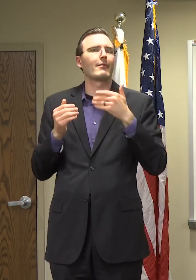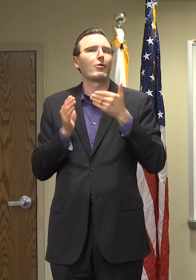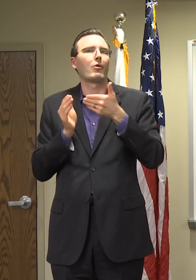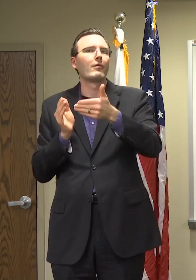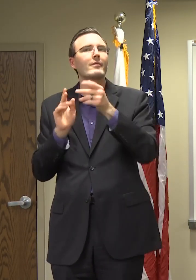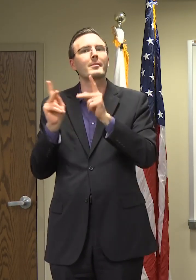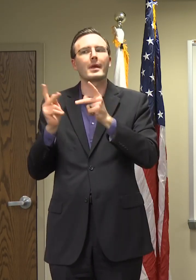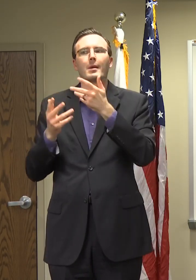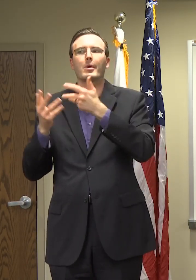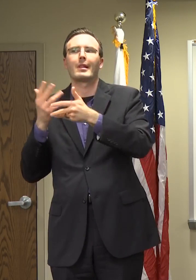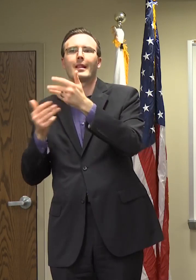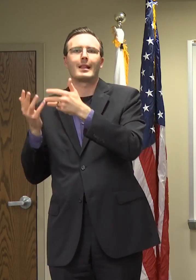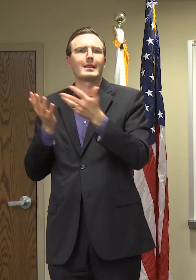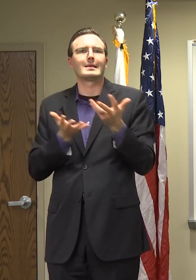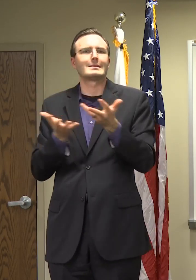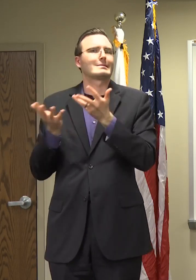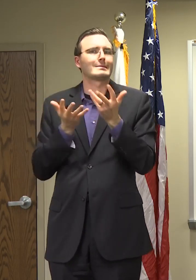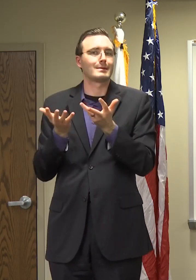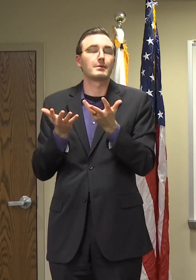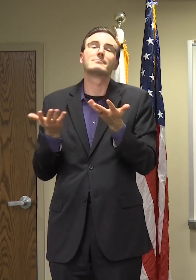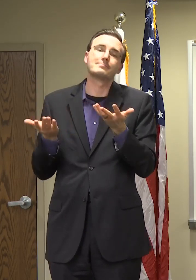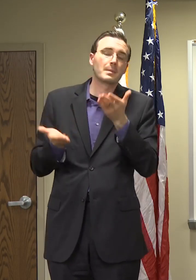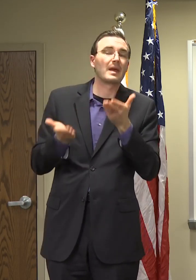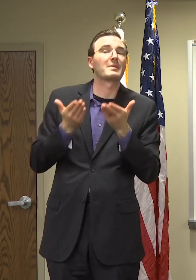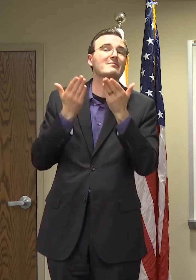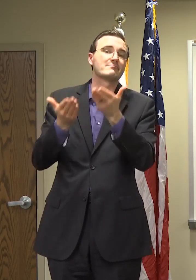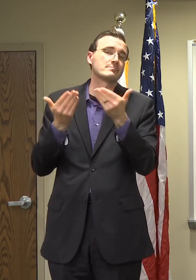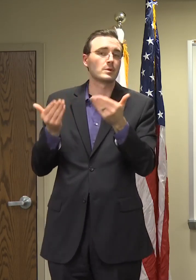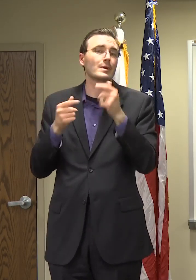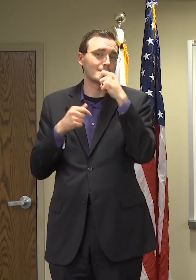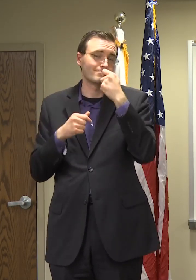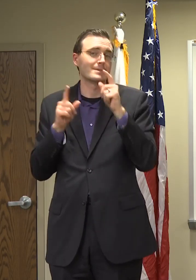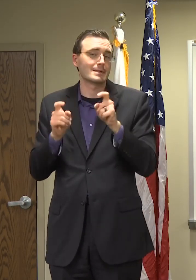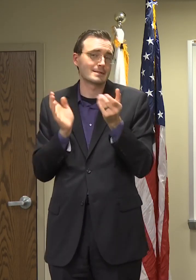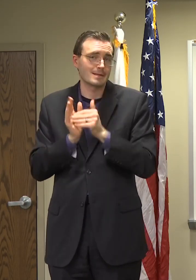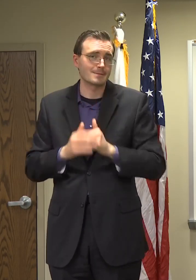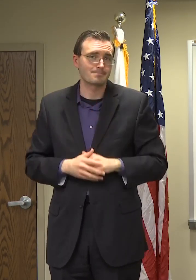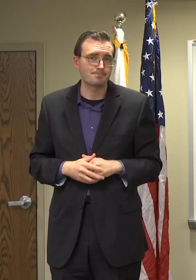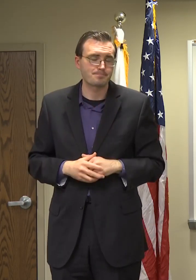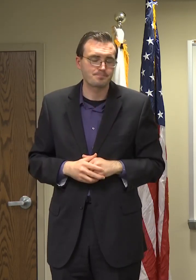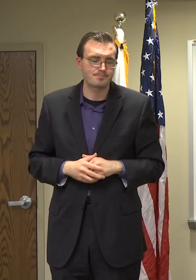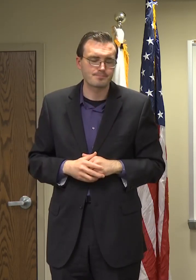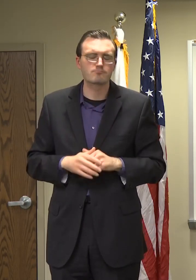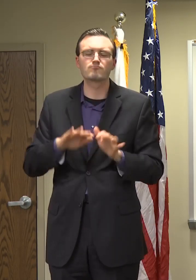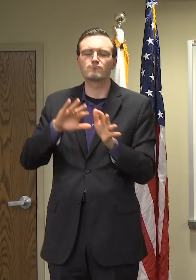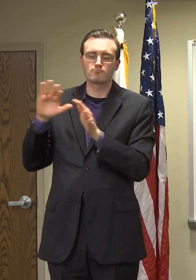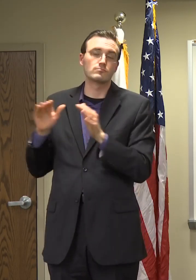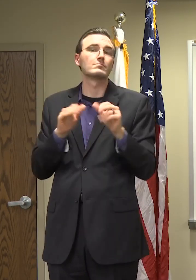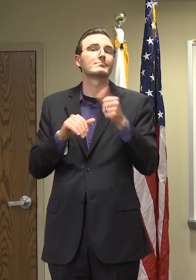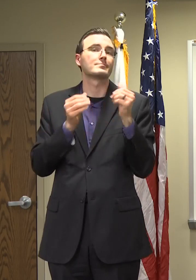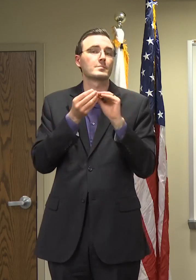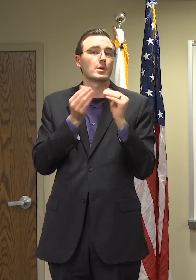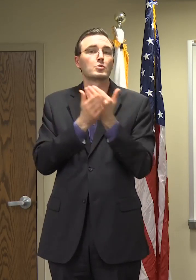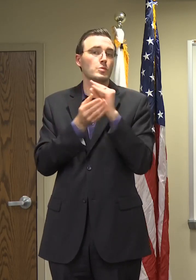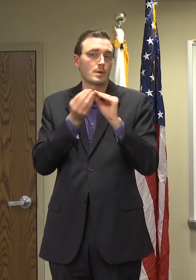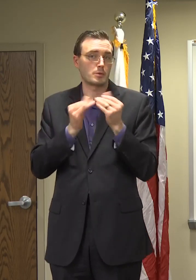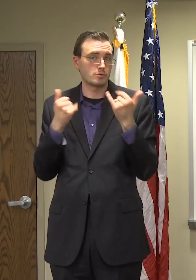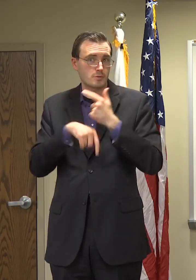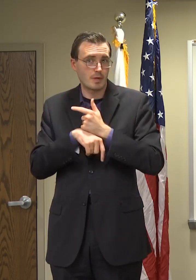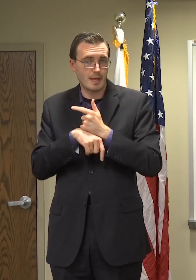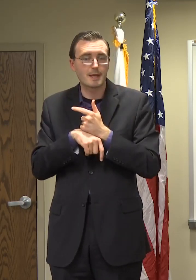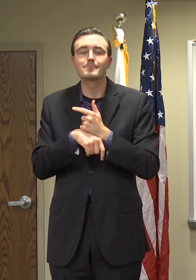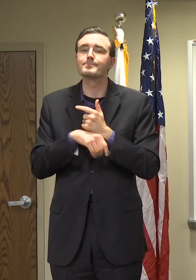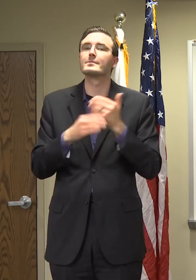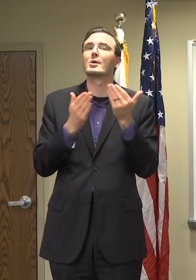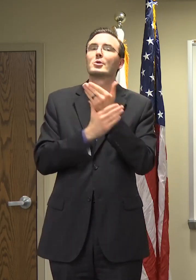So with that, I want to talk about our numbers for today. New cases, we have 57 new cases being reported. They're aged from